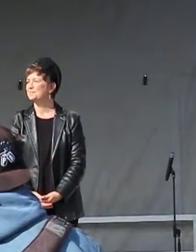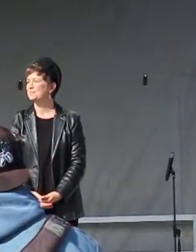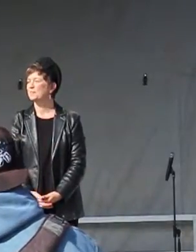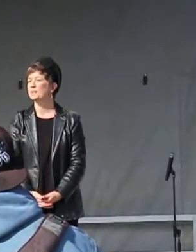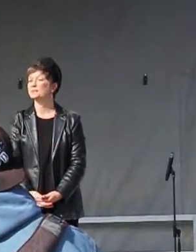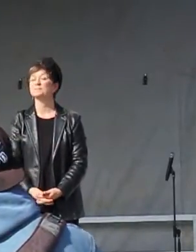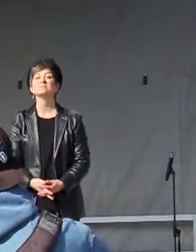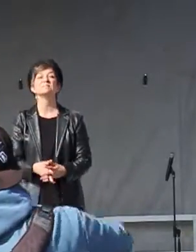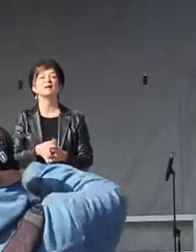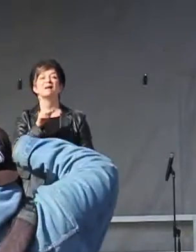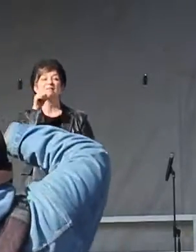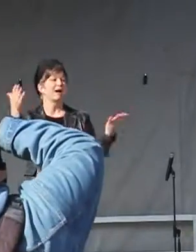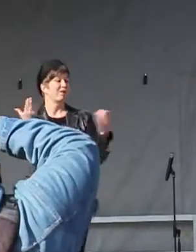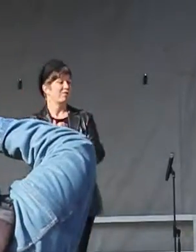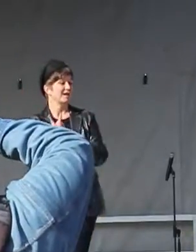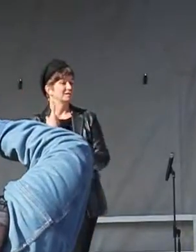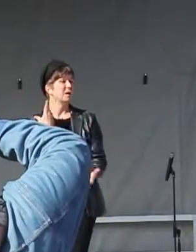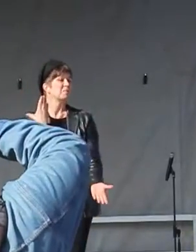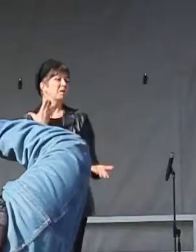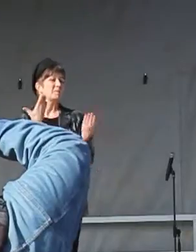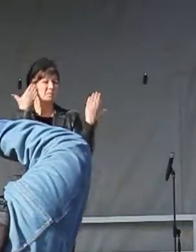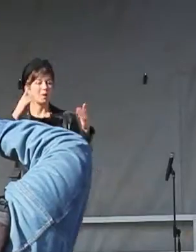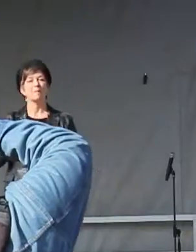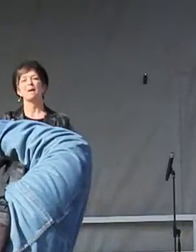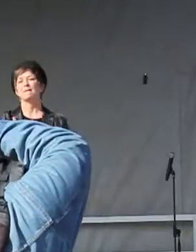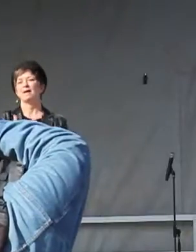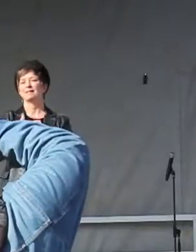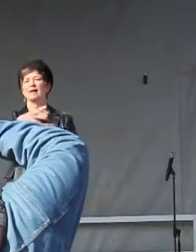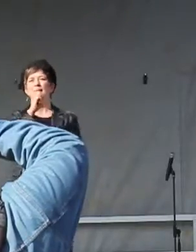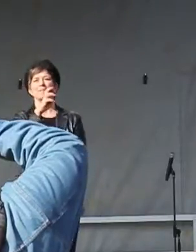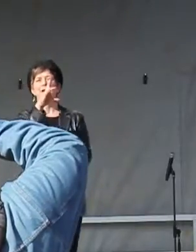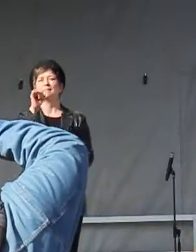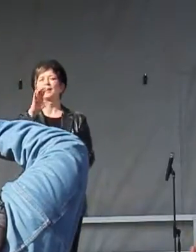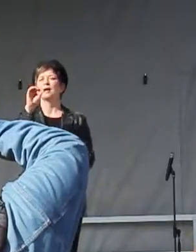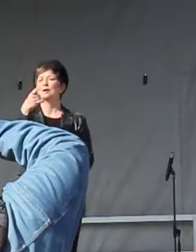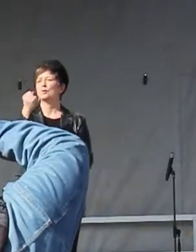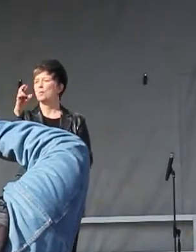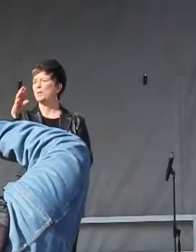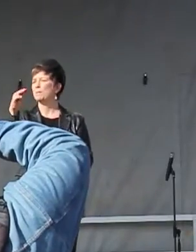If you were with us last year, you might know, my name's Emily Cooper Morse.